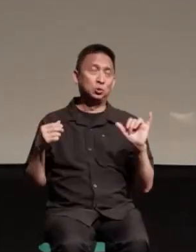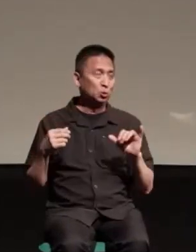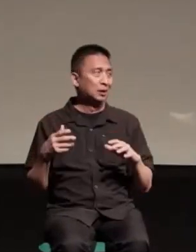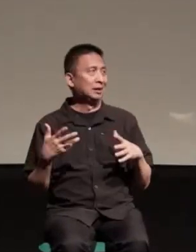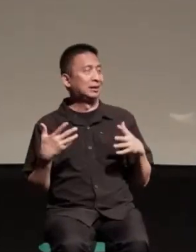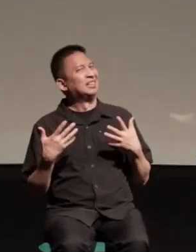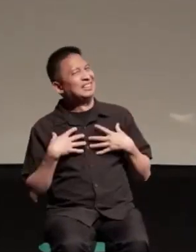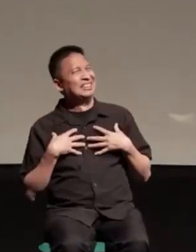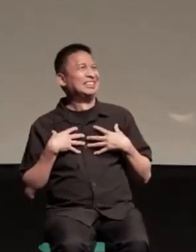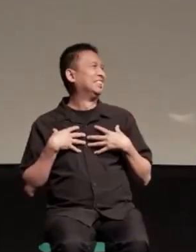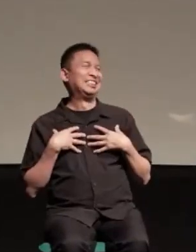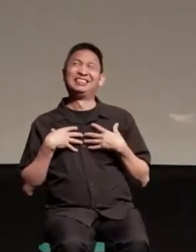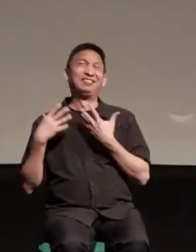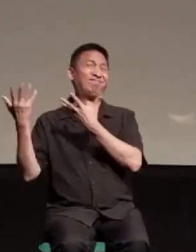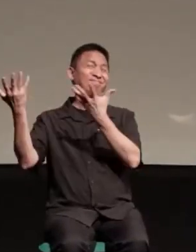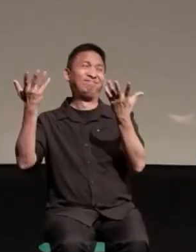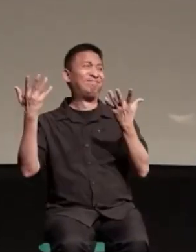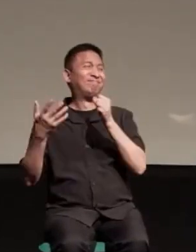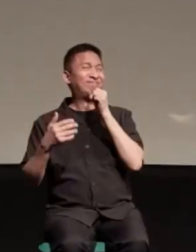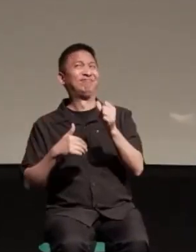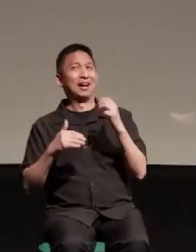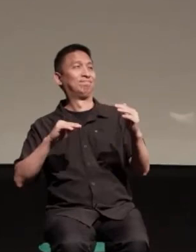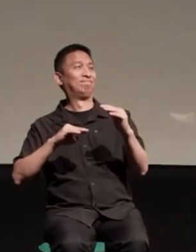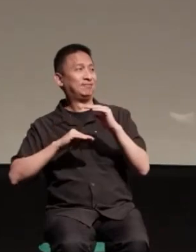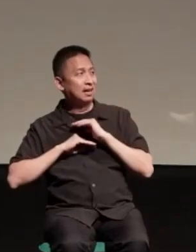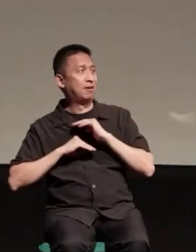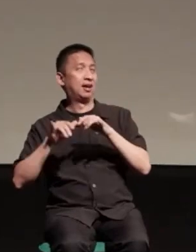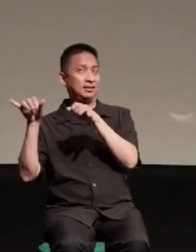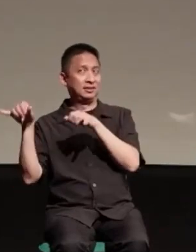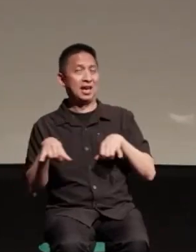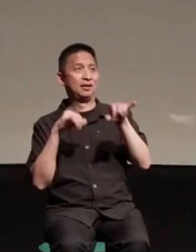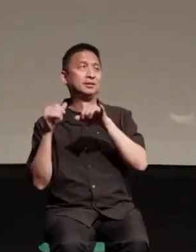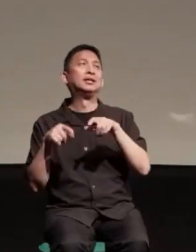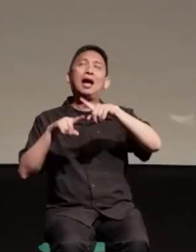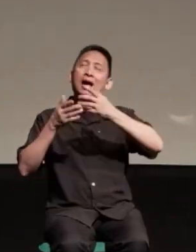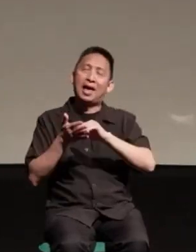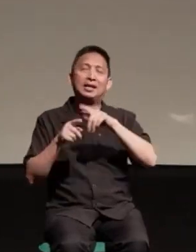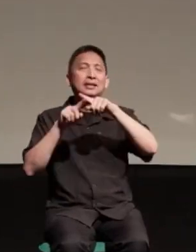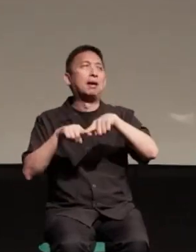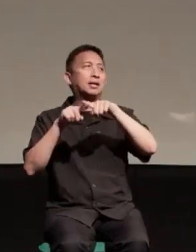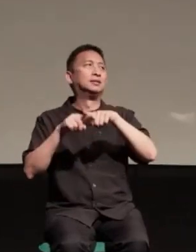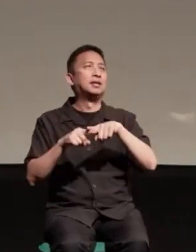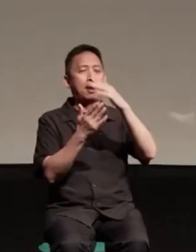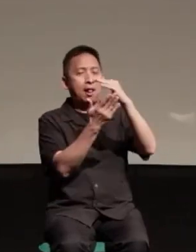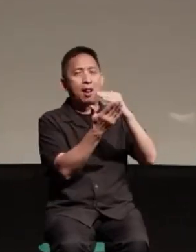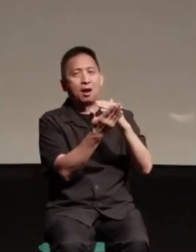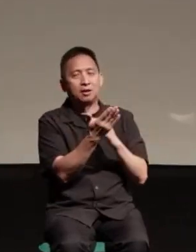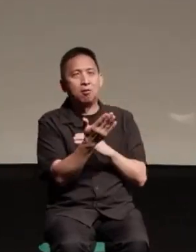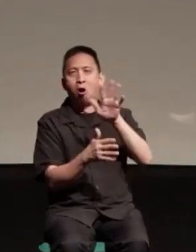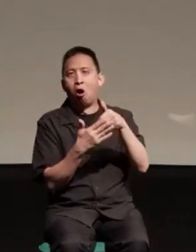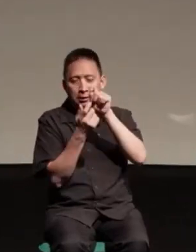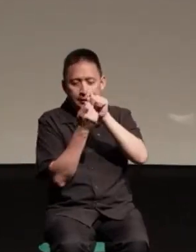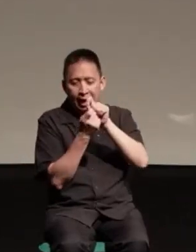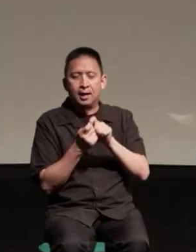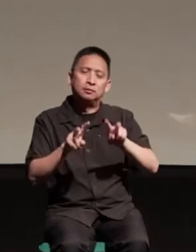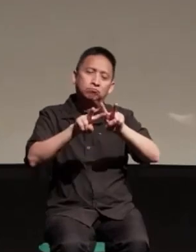that we're comfortable distributing. That may have been the issue here, but the devil's in the details, as Abby said, and I like to watch these things and really